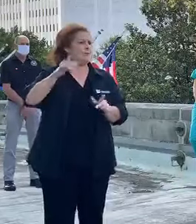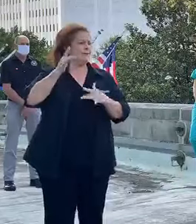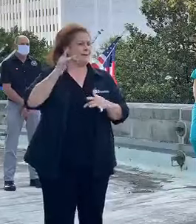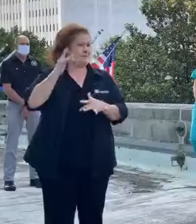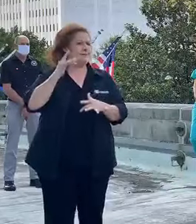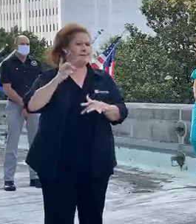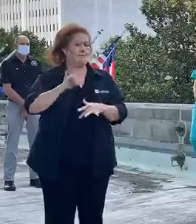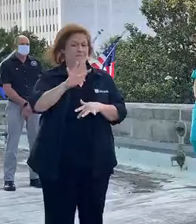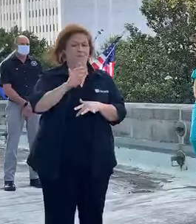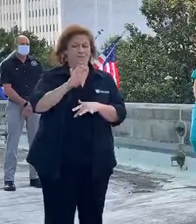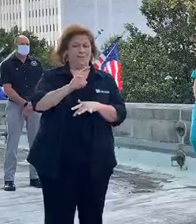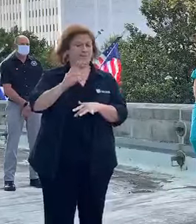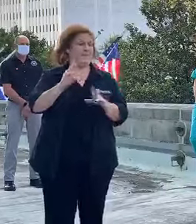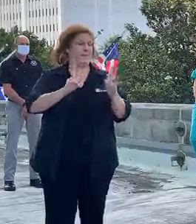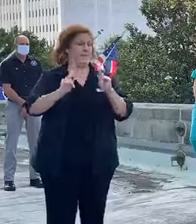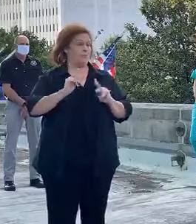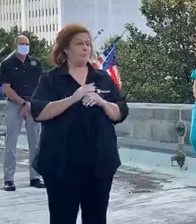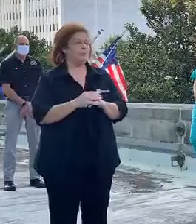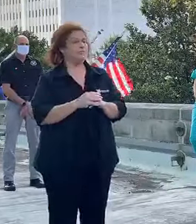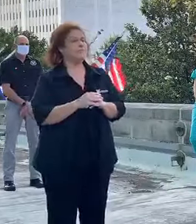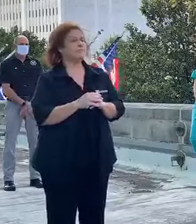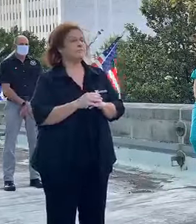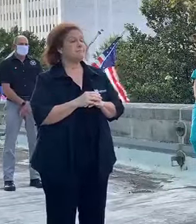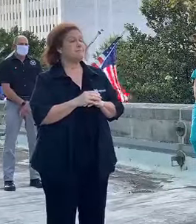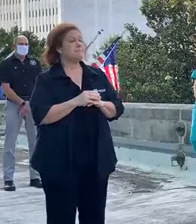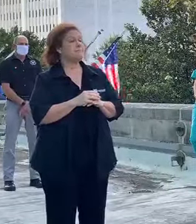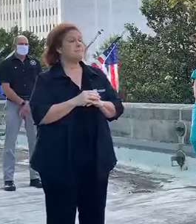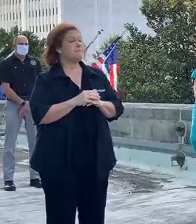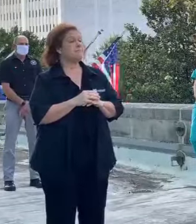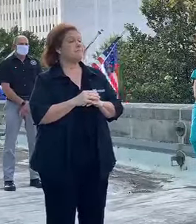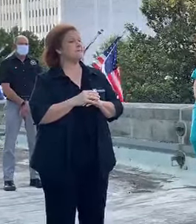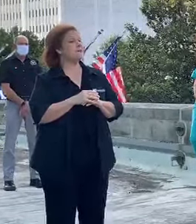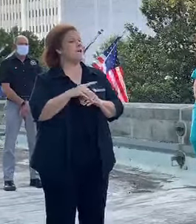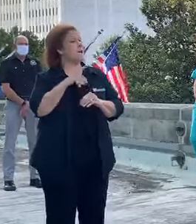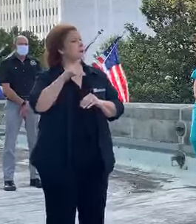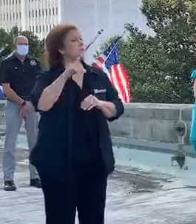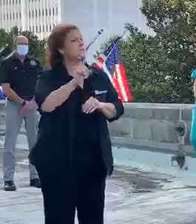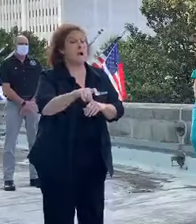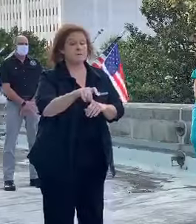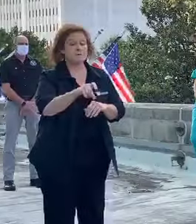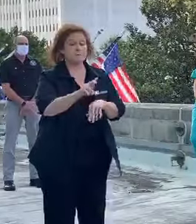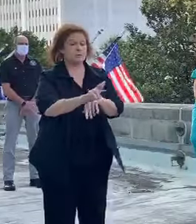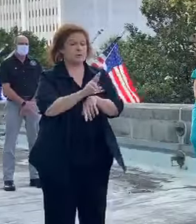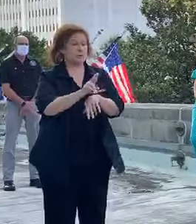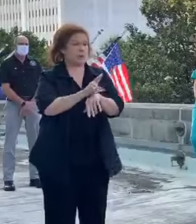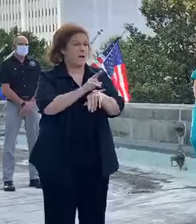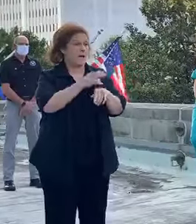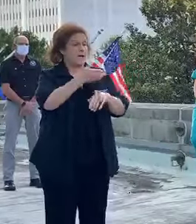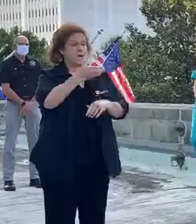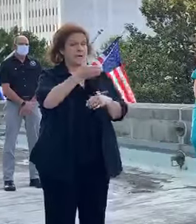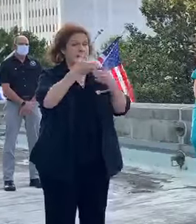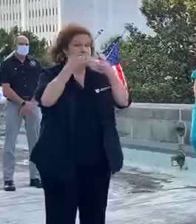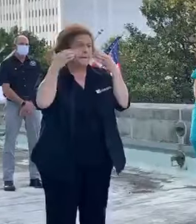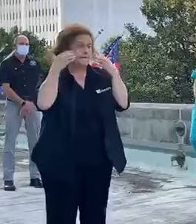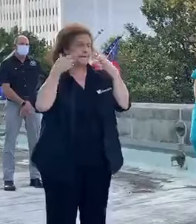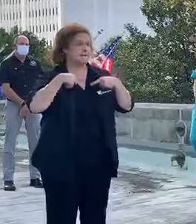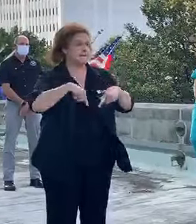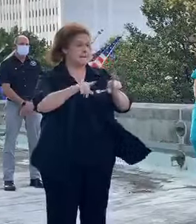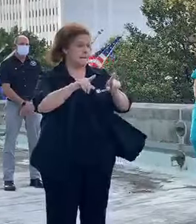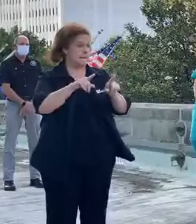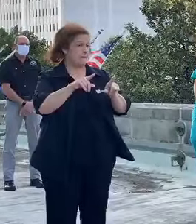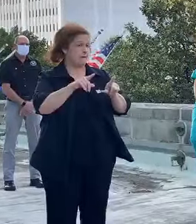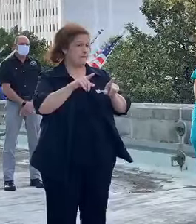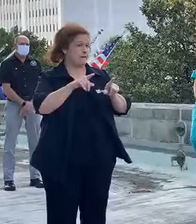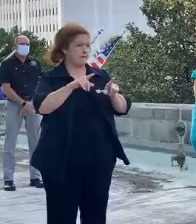477. As we move forward, everyone must wear a face covering in public.